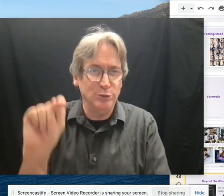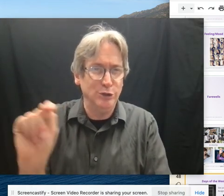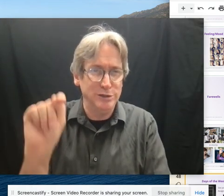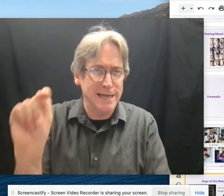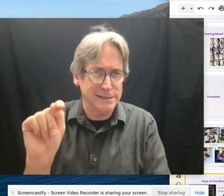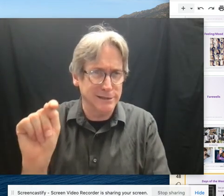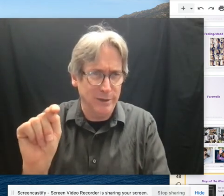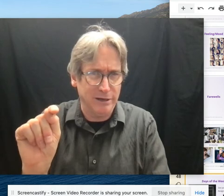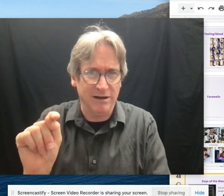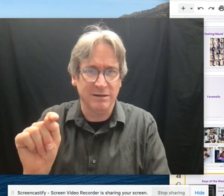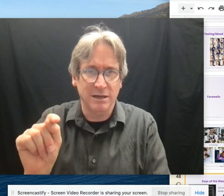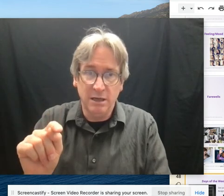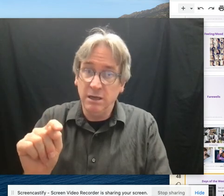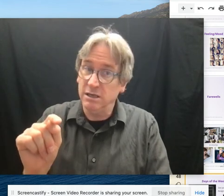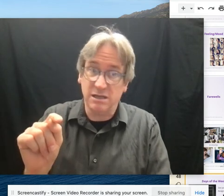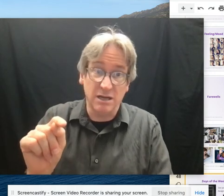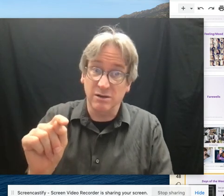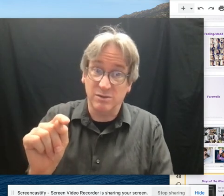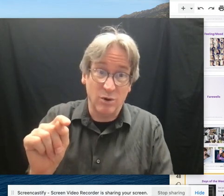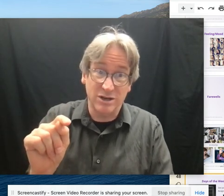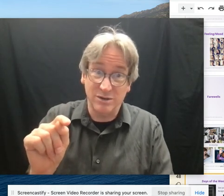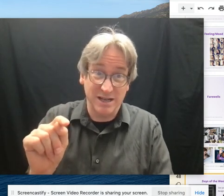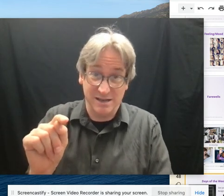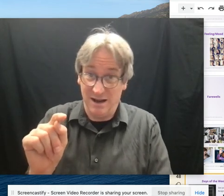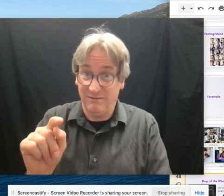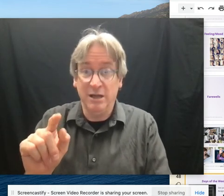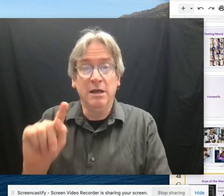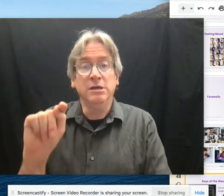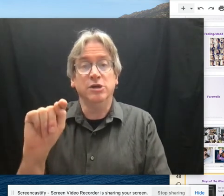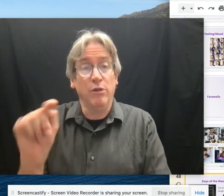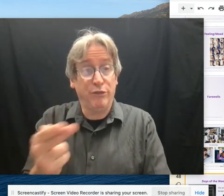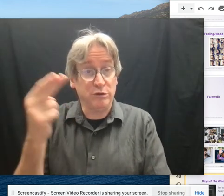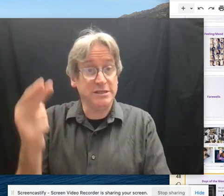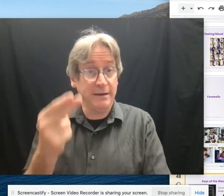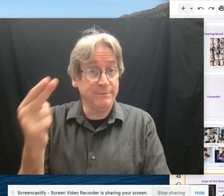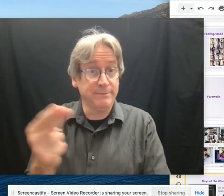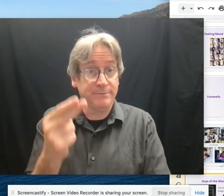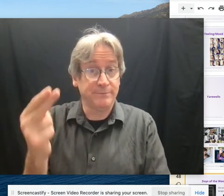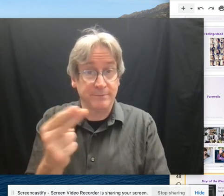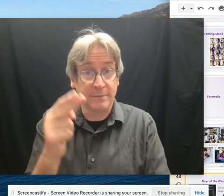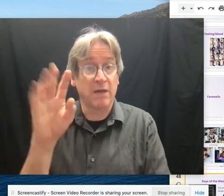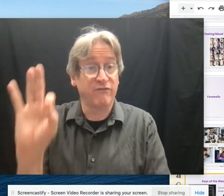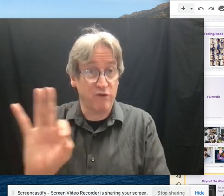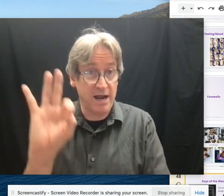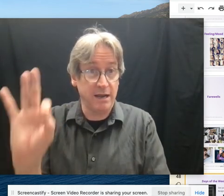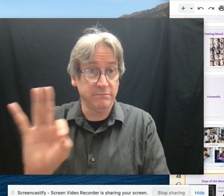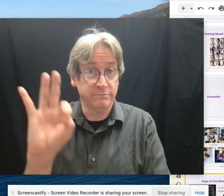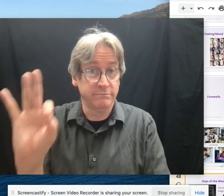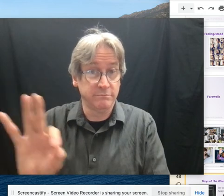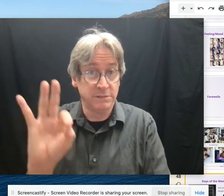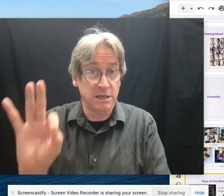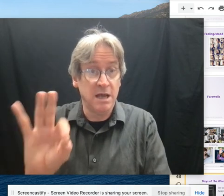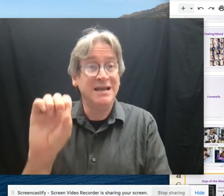want 2 Tuesdays in the week, right? Because God knows 1 Tuesday is enough. So Thursday,